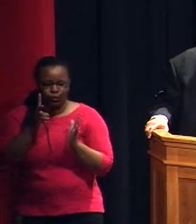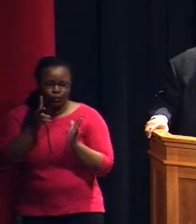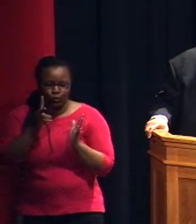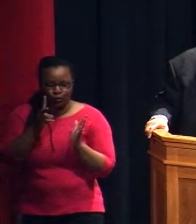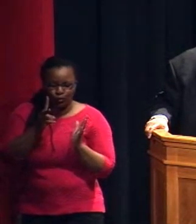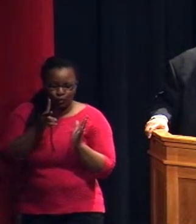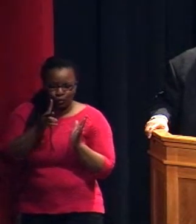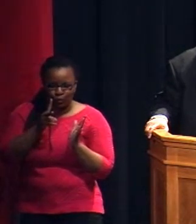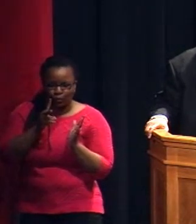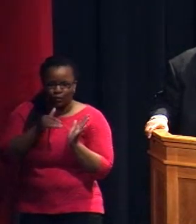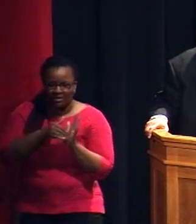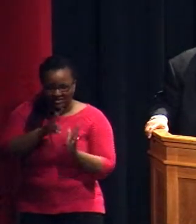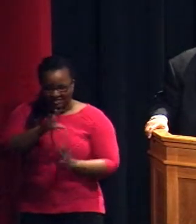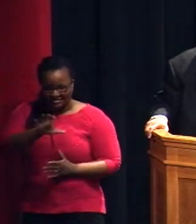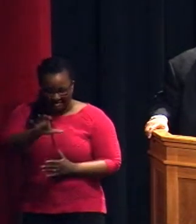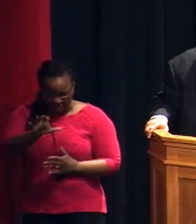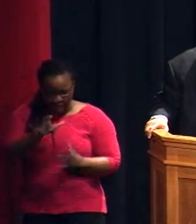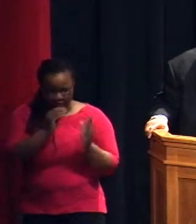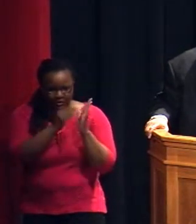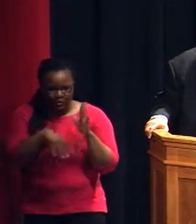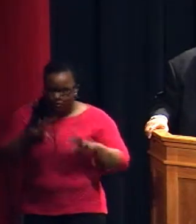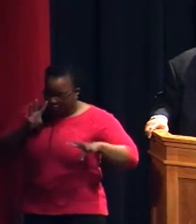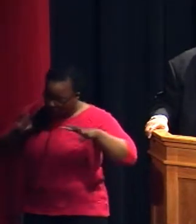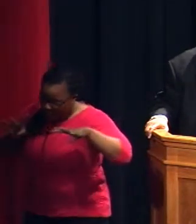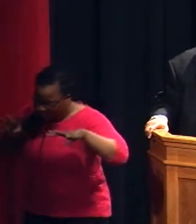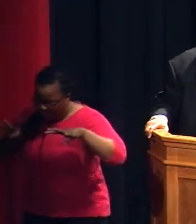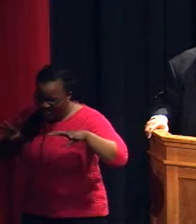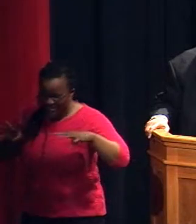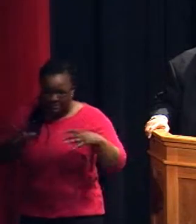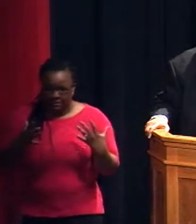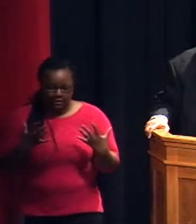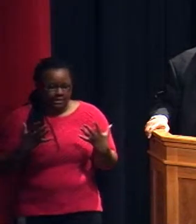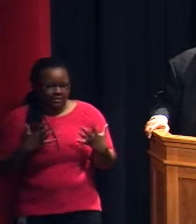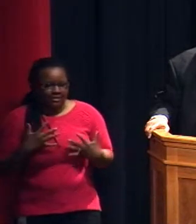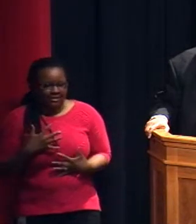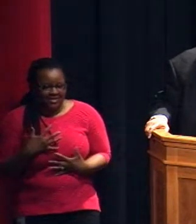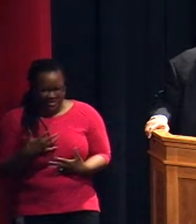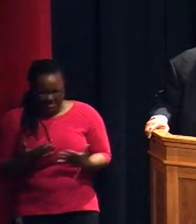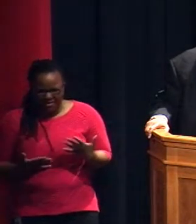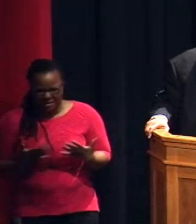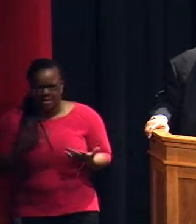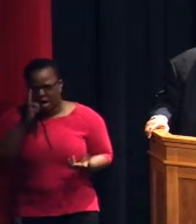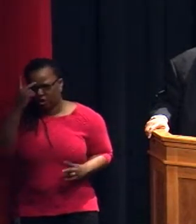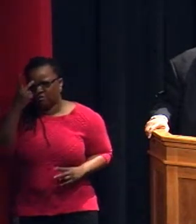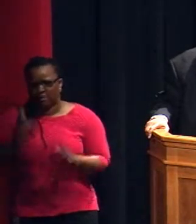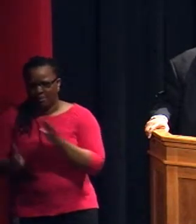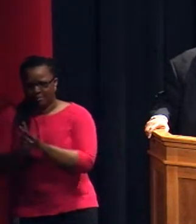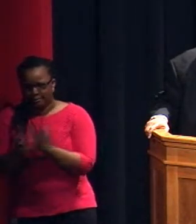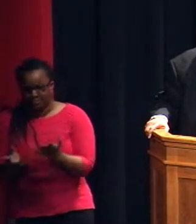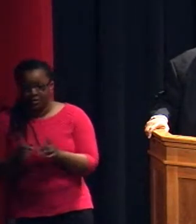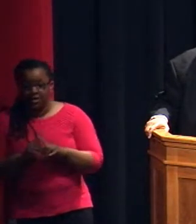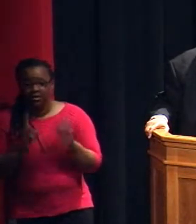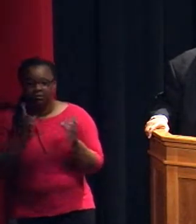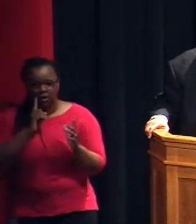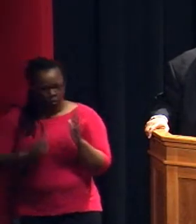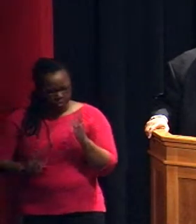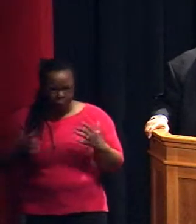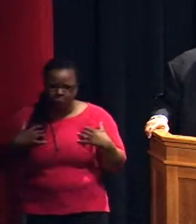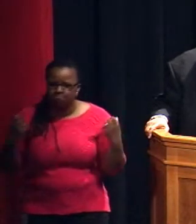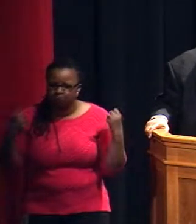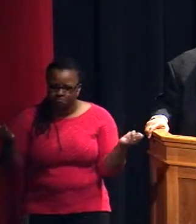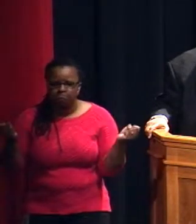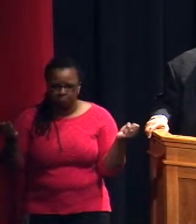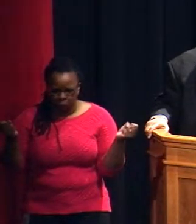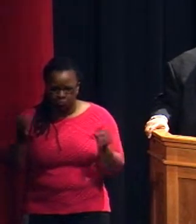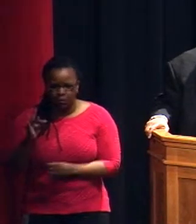with just two of us, 2,600 white students, at a very critical time in our lives, but it didn't stop us from